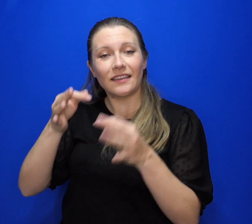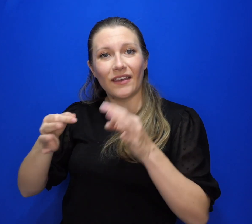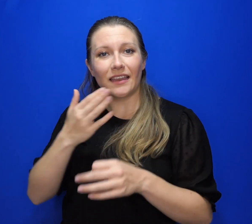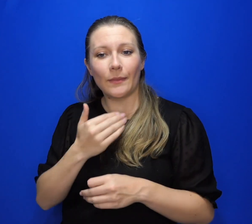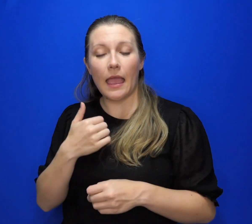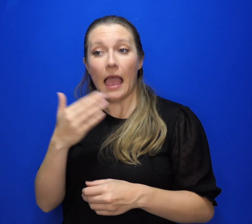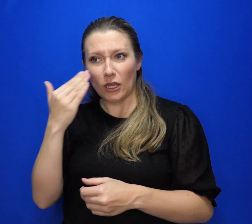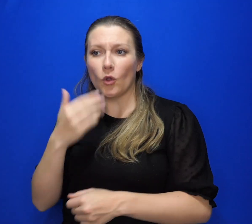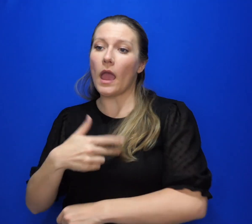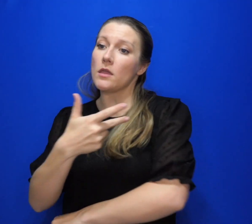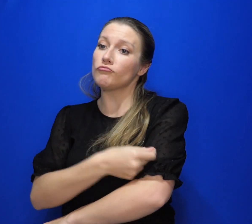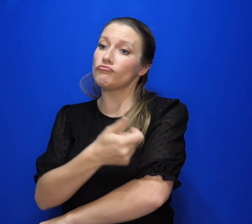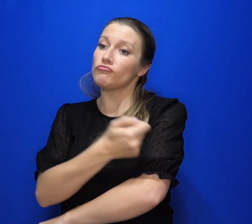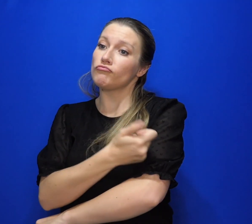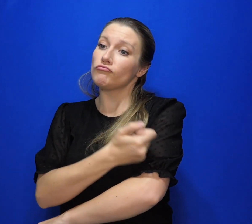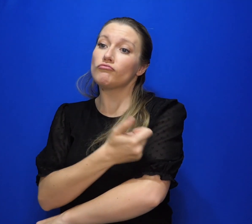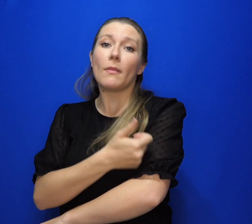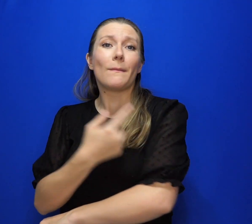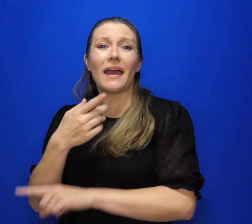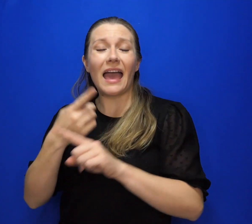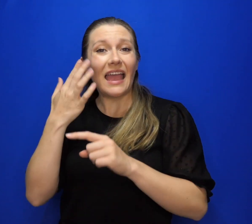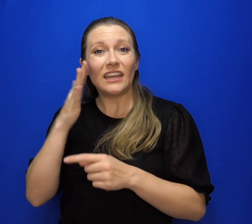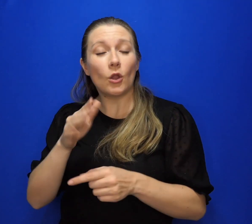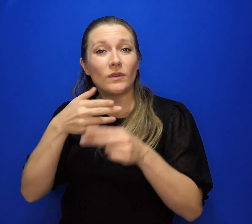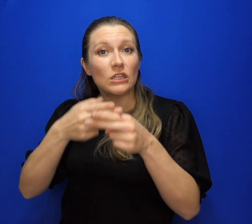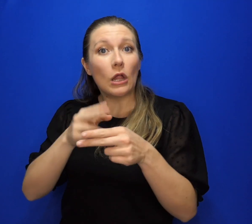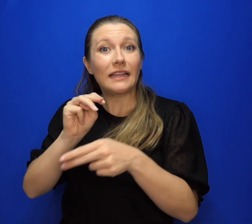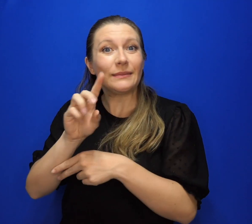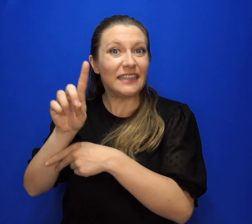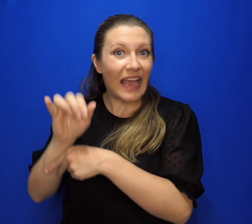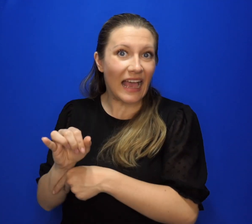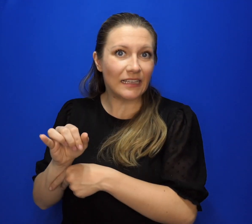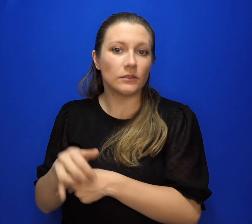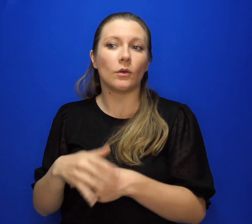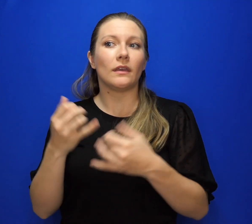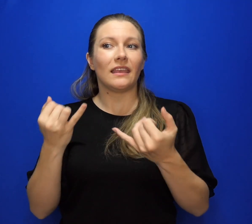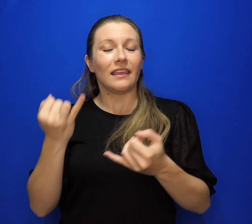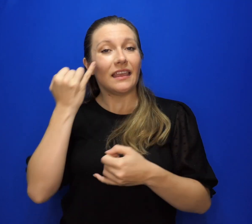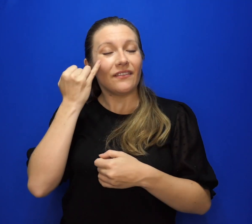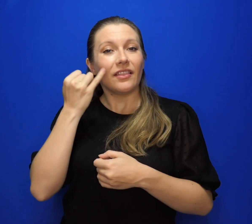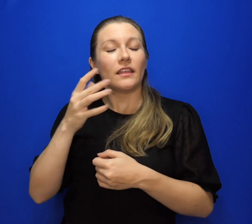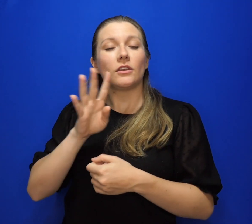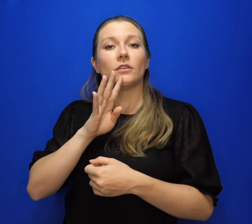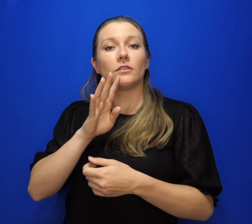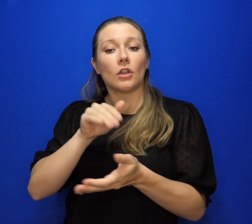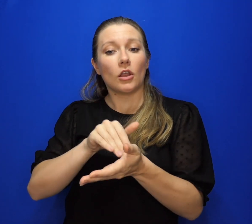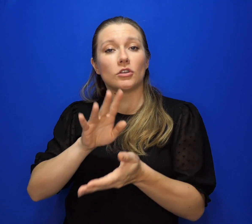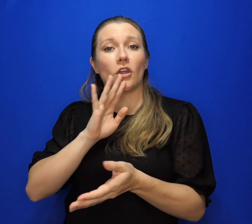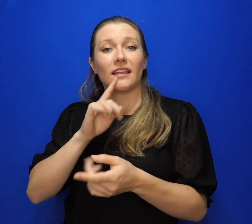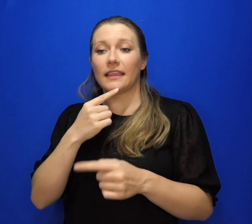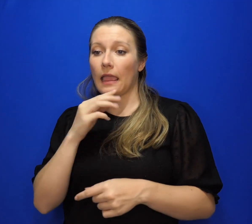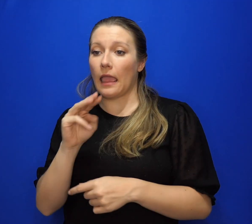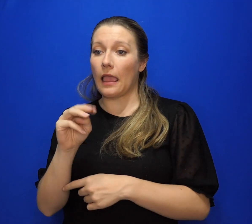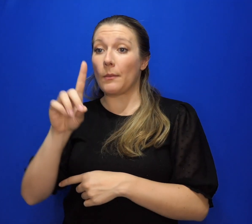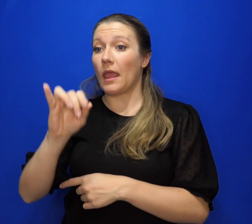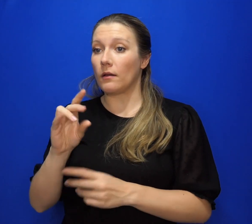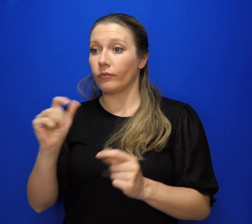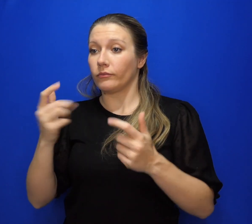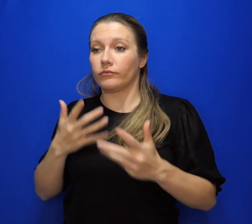MDI. So then when the doctor's talking and they say MDI very quickly, and you're sitting there going, I don't know what that